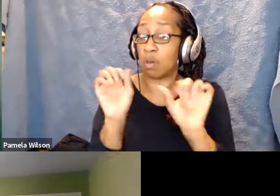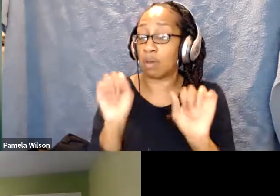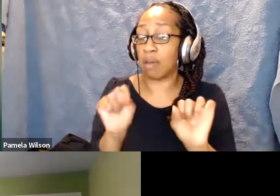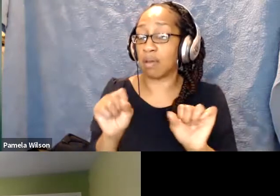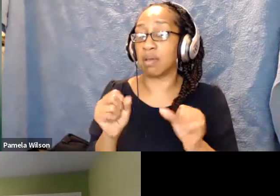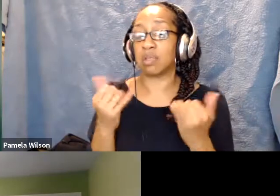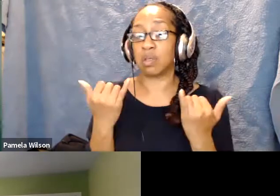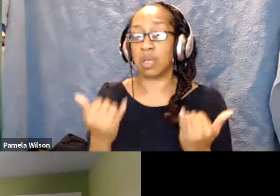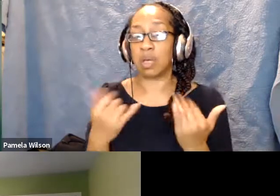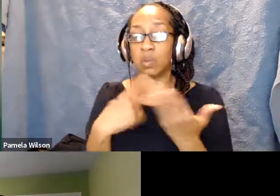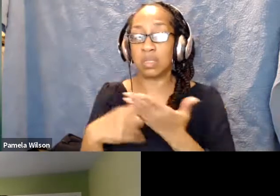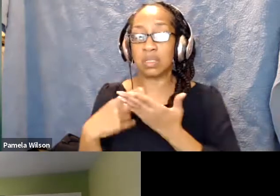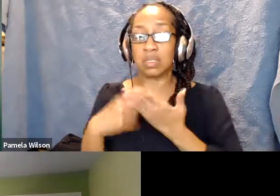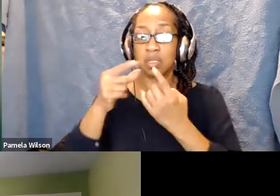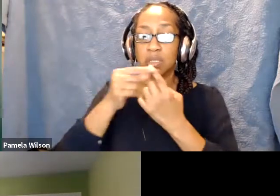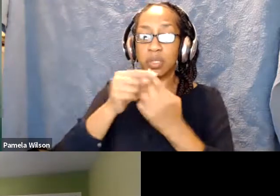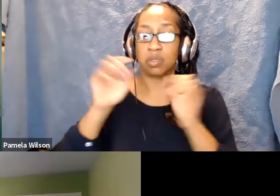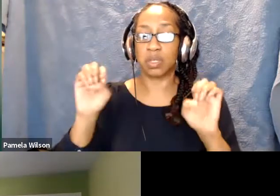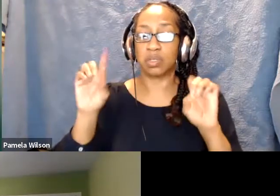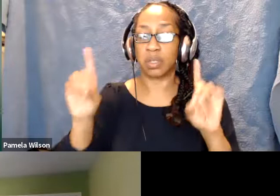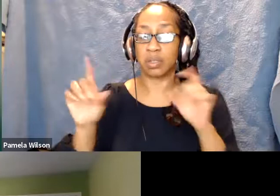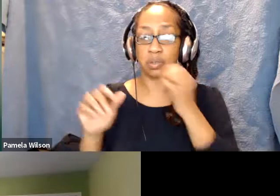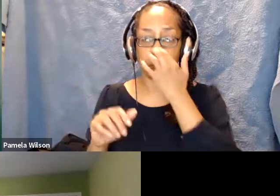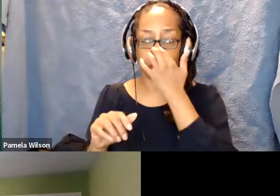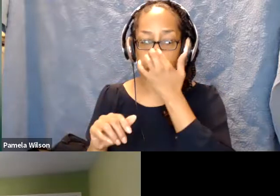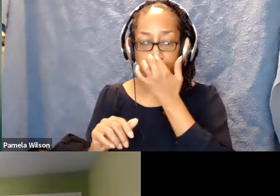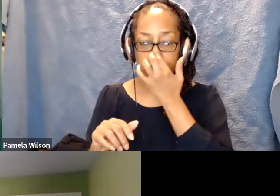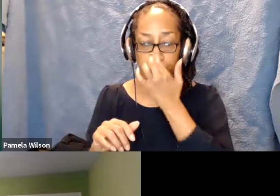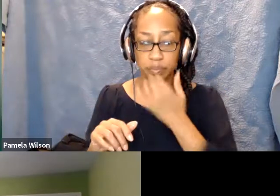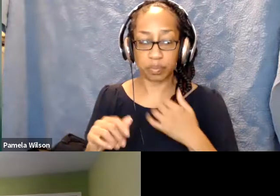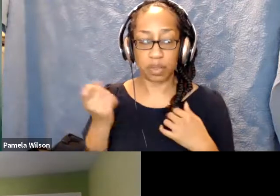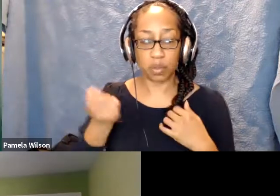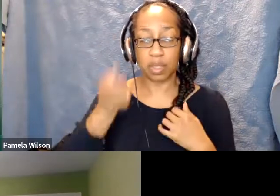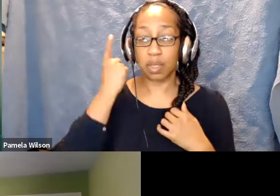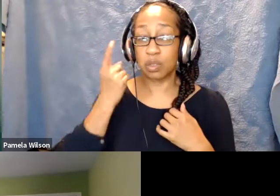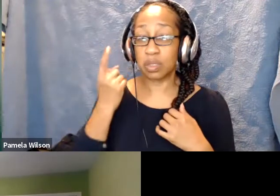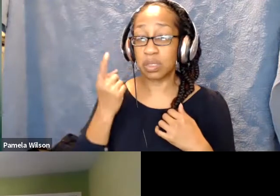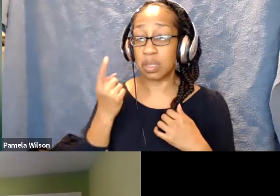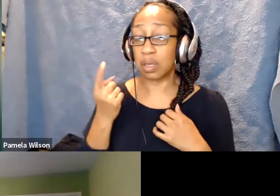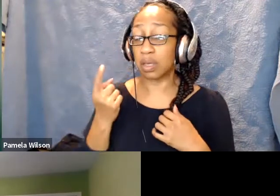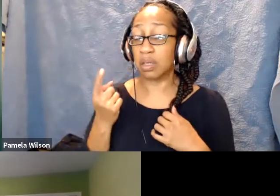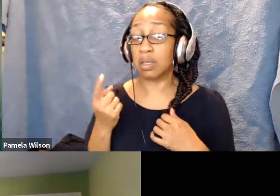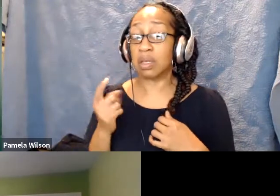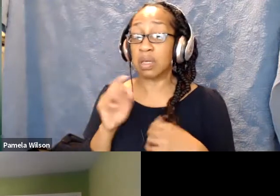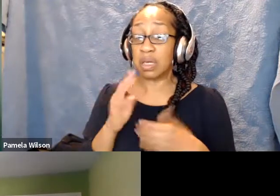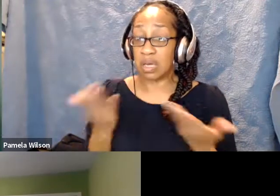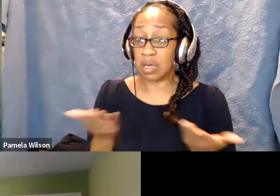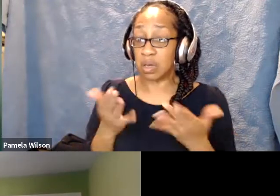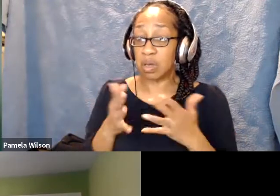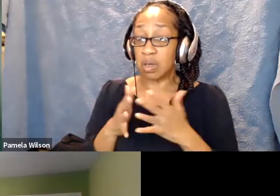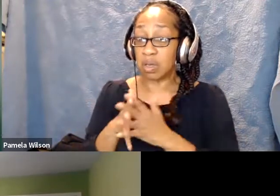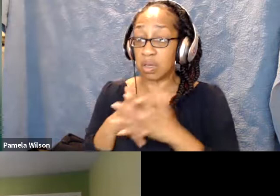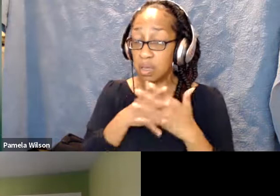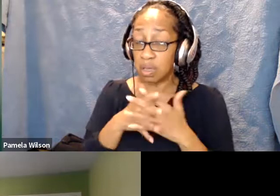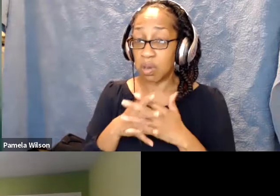education's role in this partnership. And we know and understand that across the country, there are great partnerships between